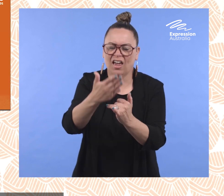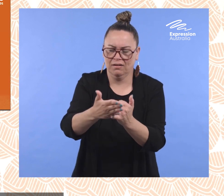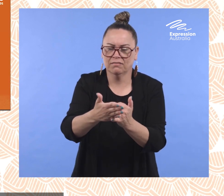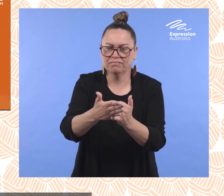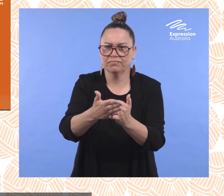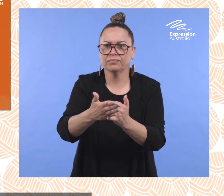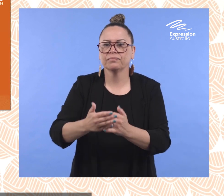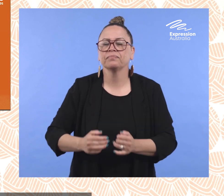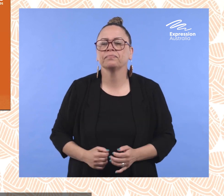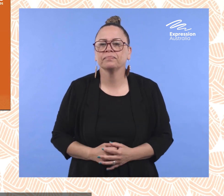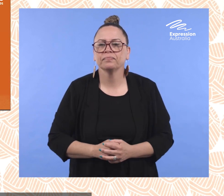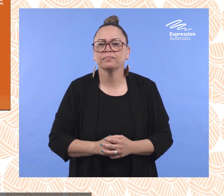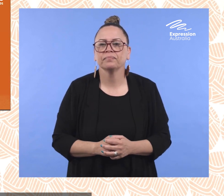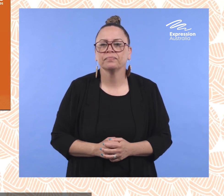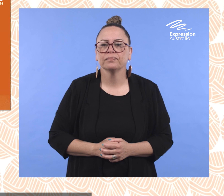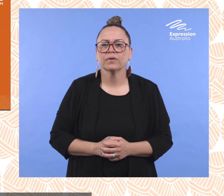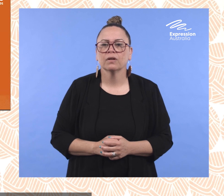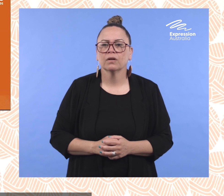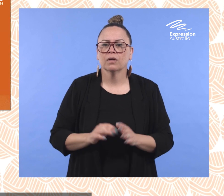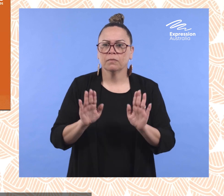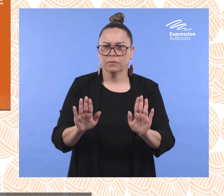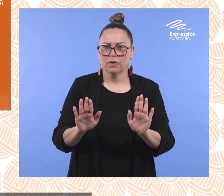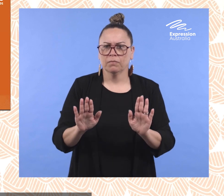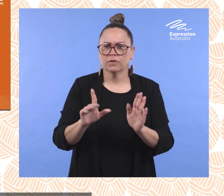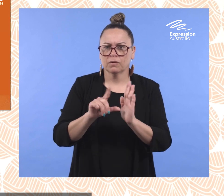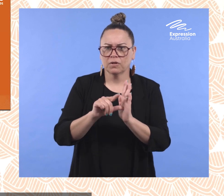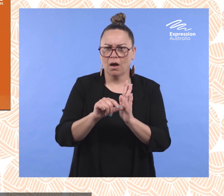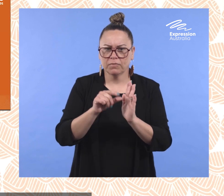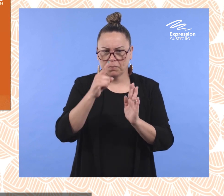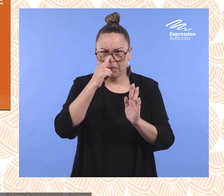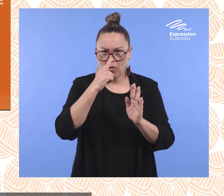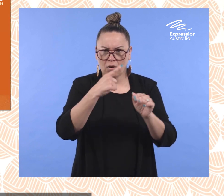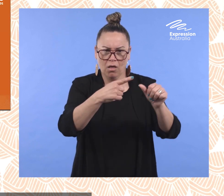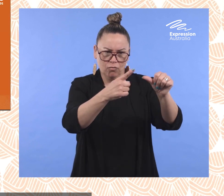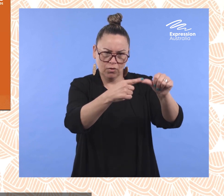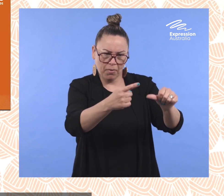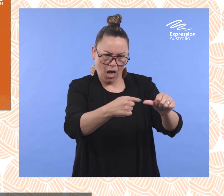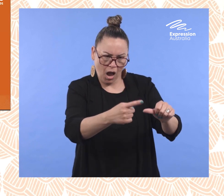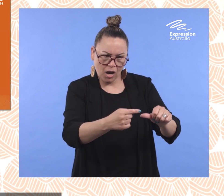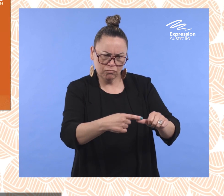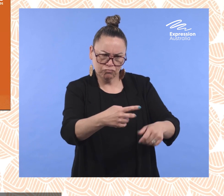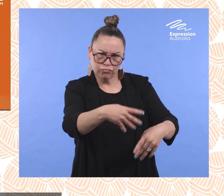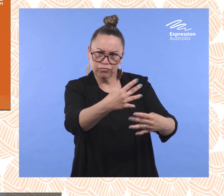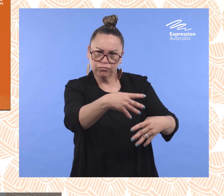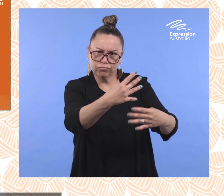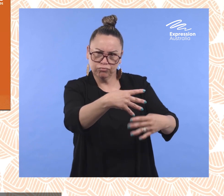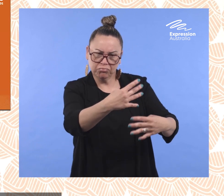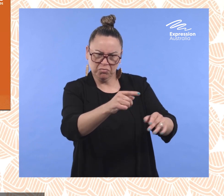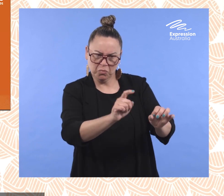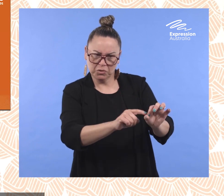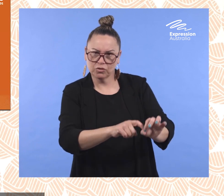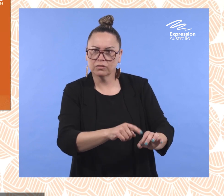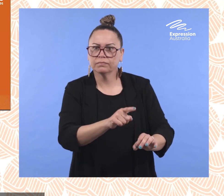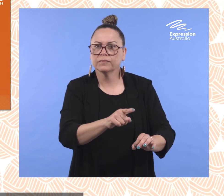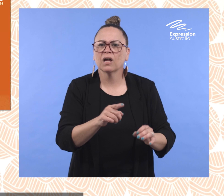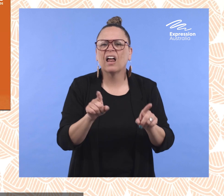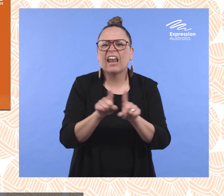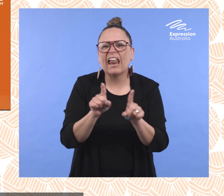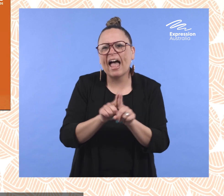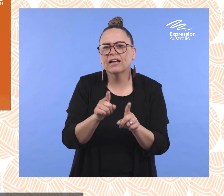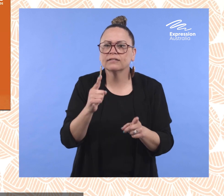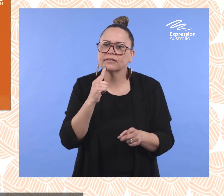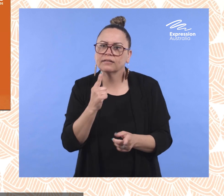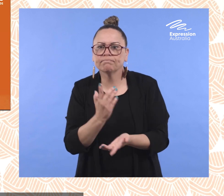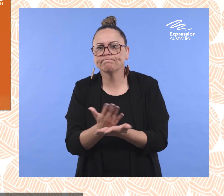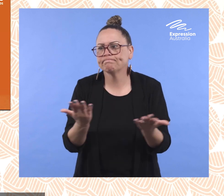the session. Yeah. I'll just give a moment for that. Because it can be, it's like, they say,